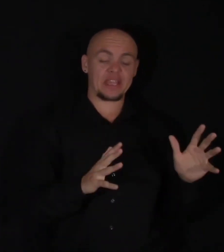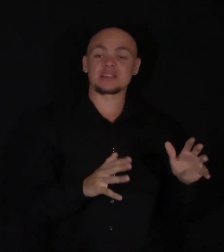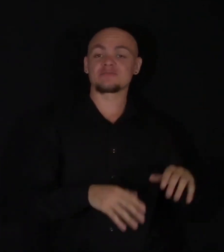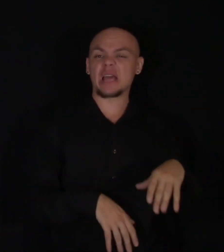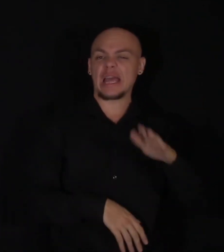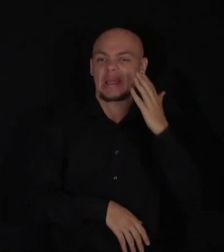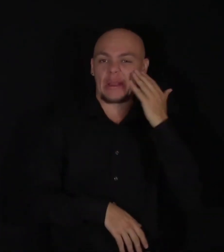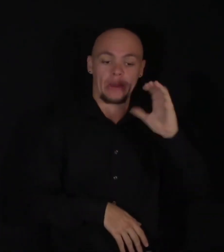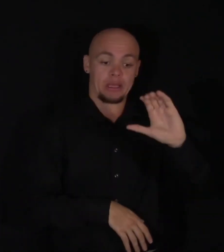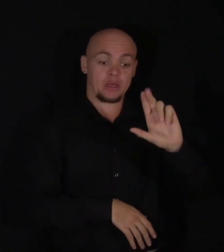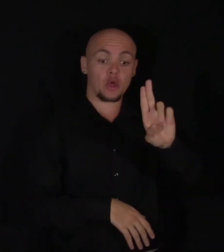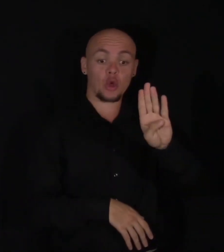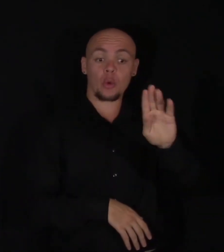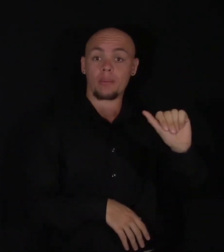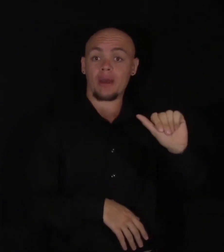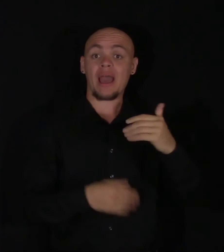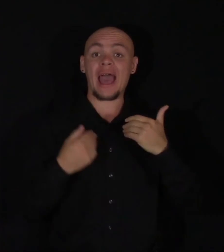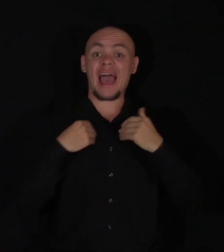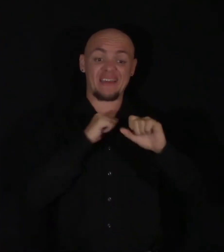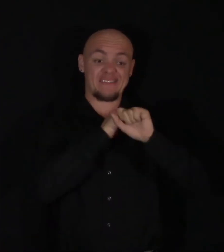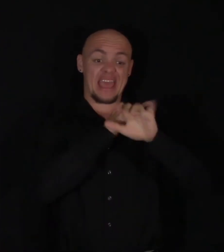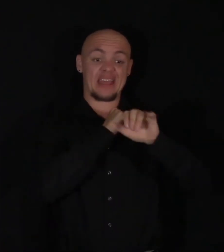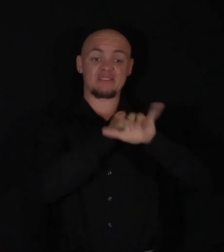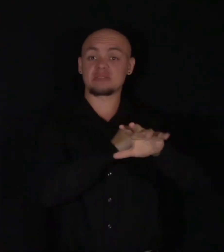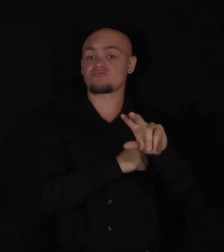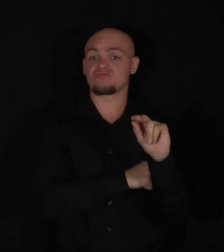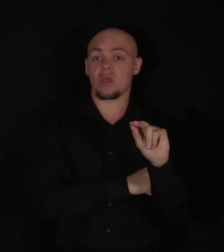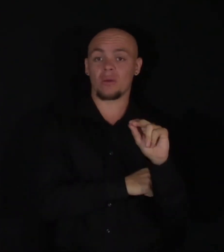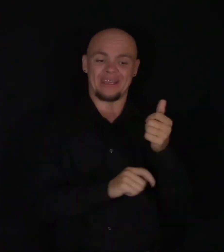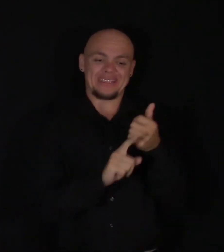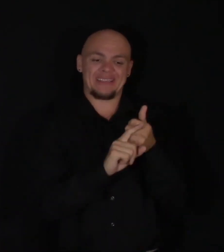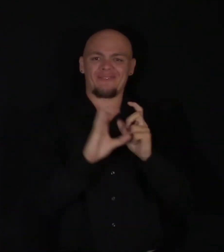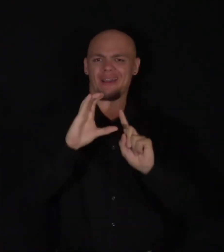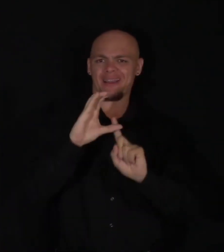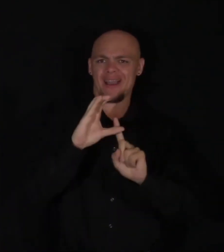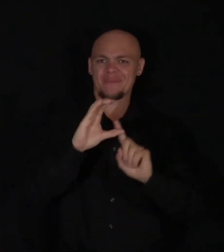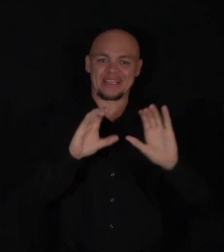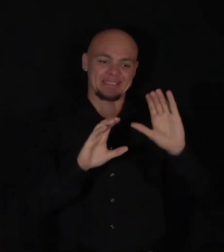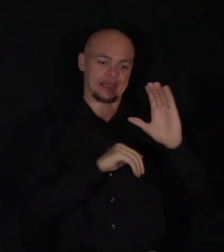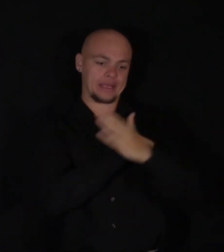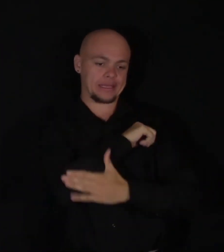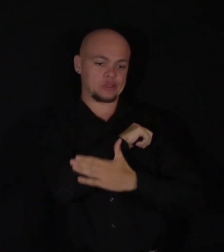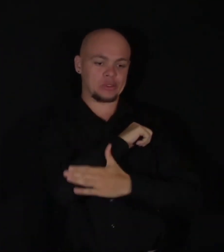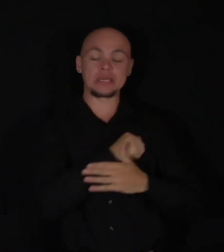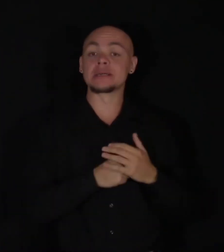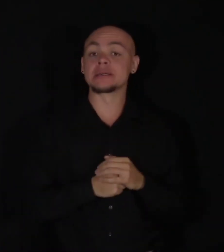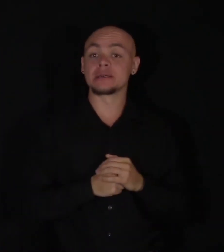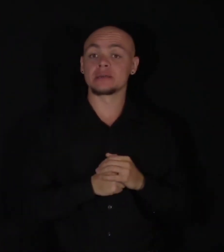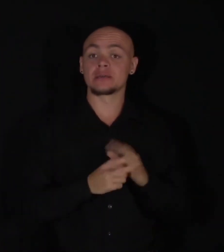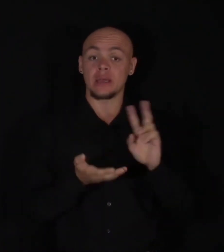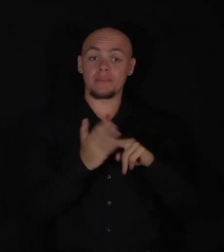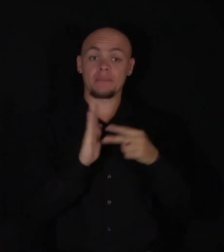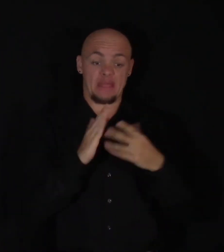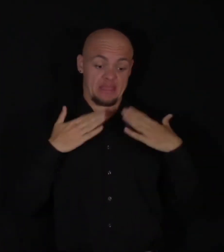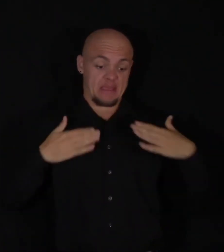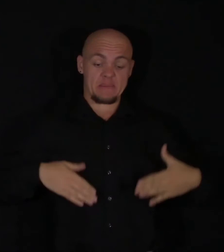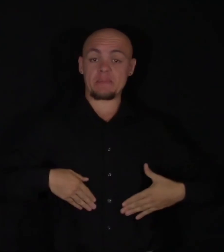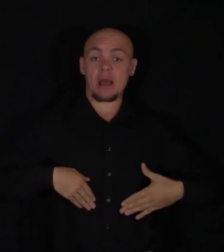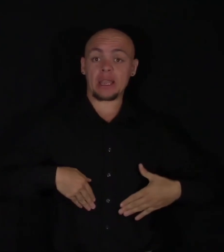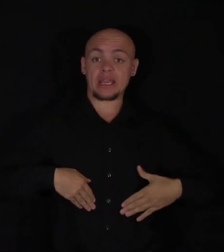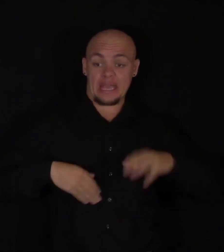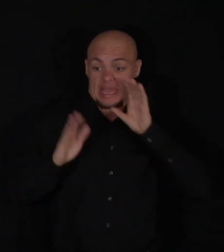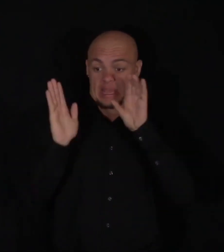Cuba, there's no advertising because it's a communist country. So there's nothing that distorts the body